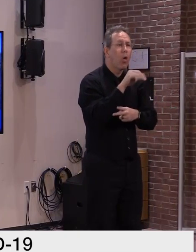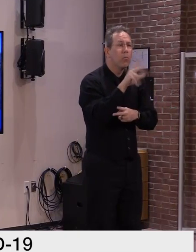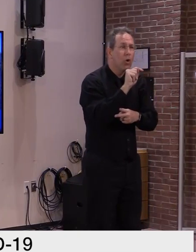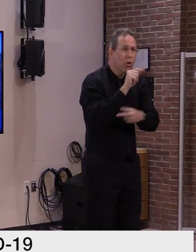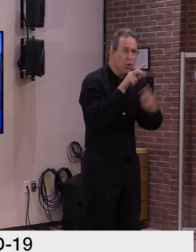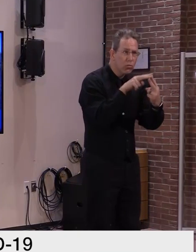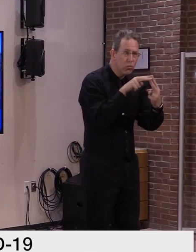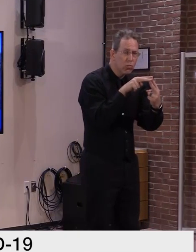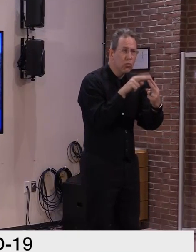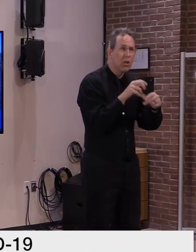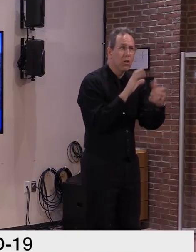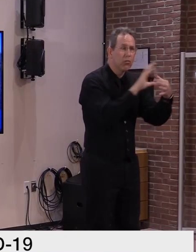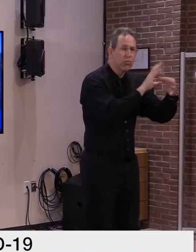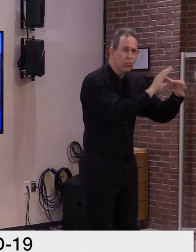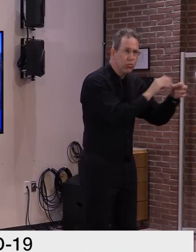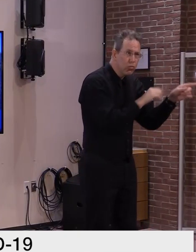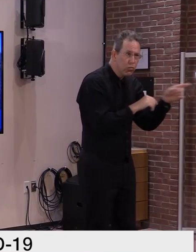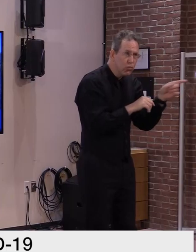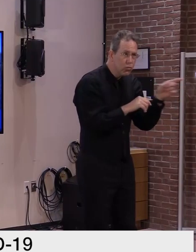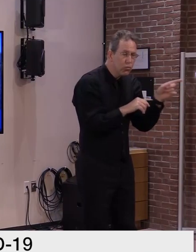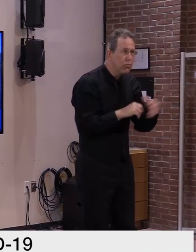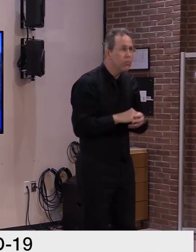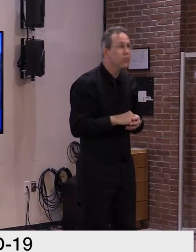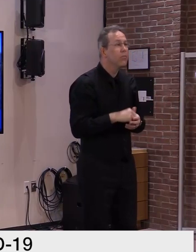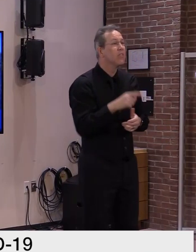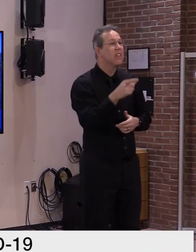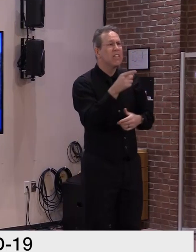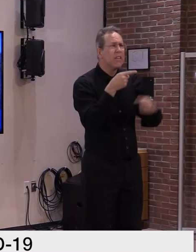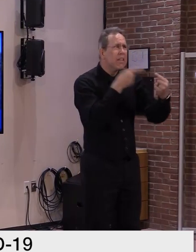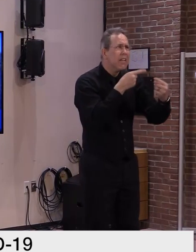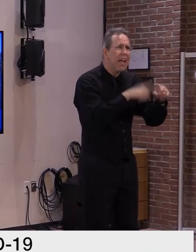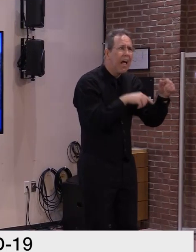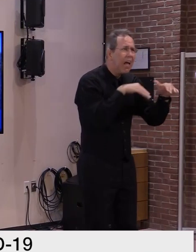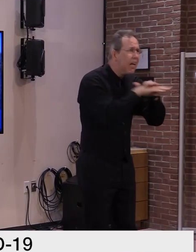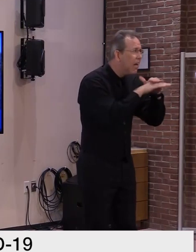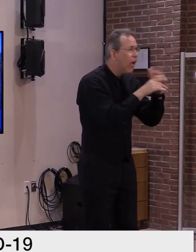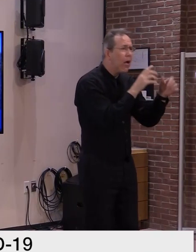healthvermont.gov/myvaccine. If you are unable to sign up online, you can call